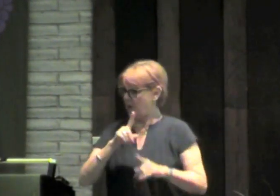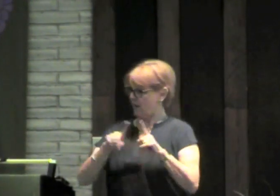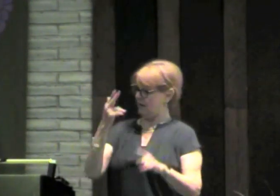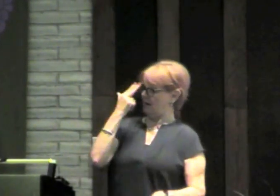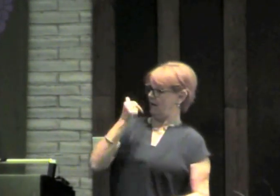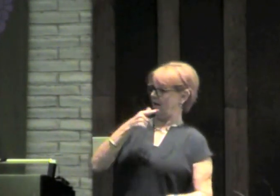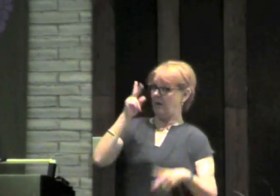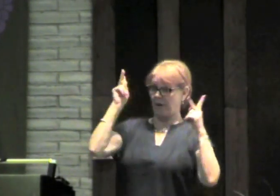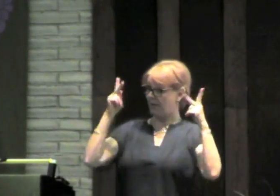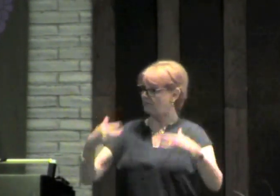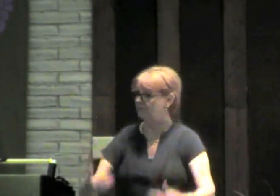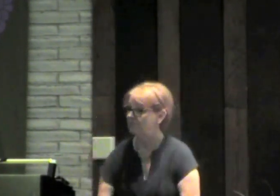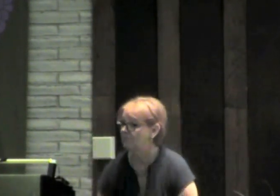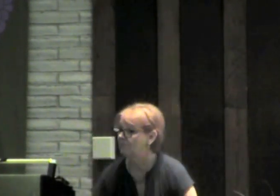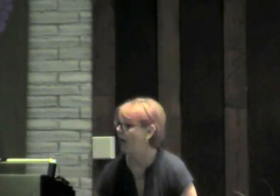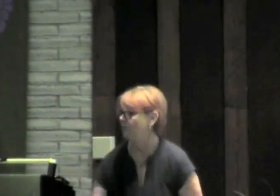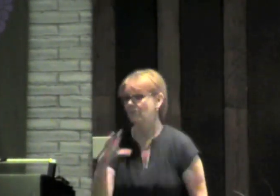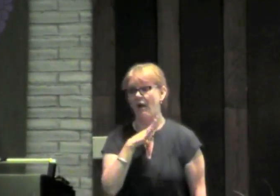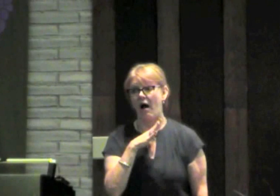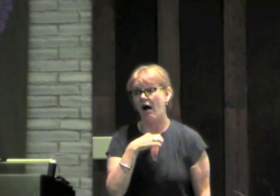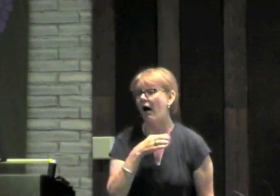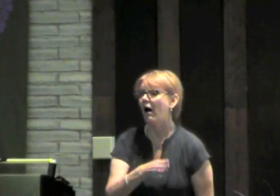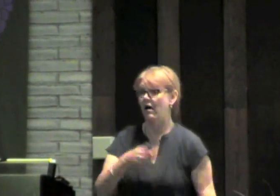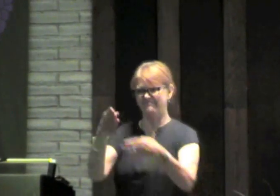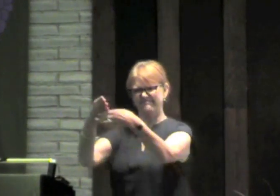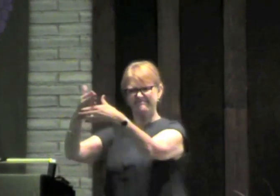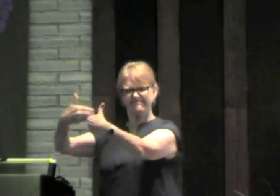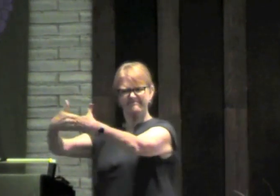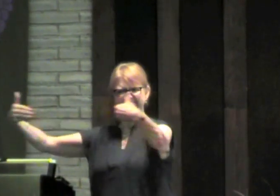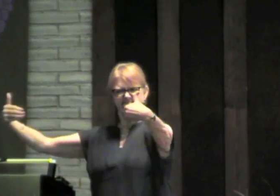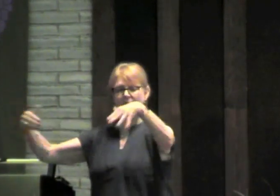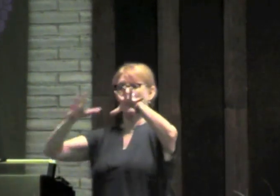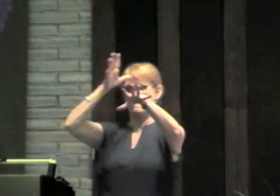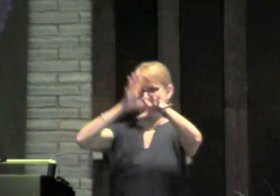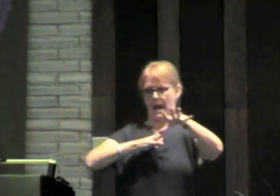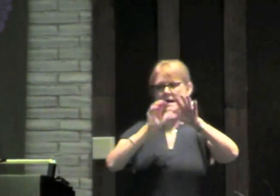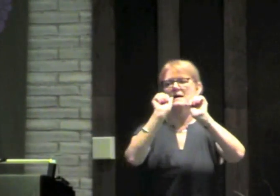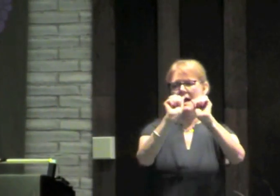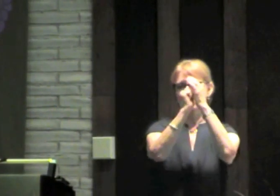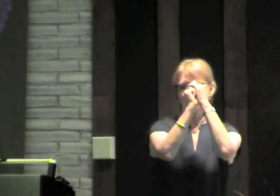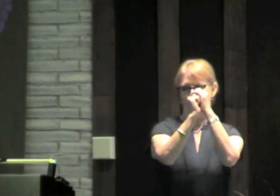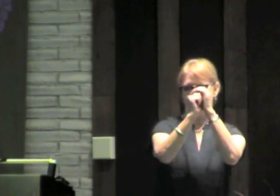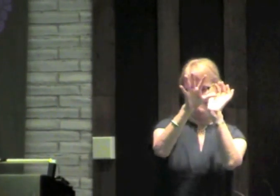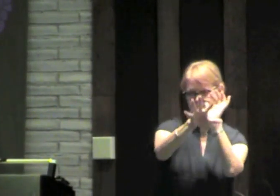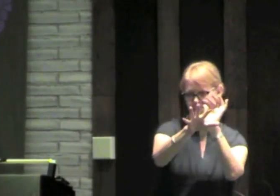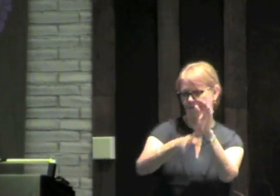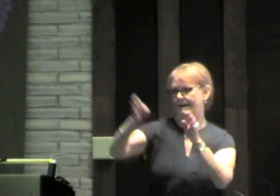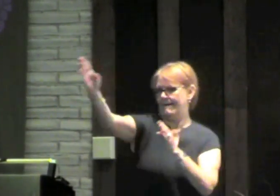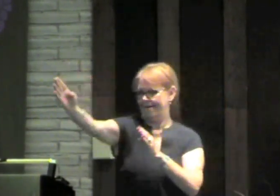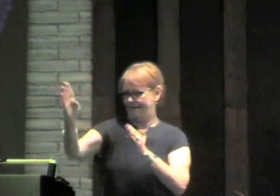And Eddie put his hat on. You know, a lot of people had shorts. That was fine. It was interesting. You know, the men were able